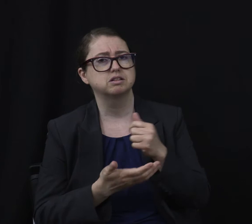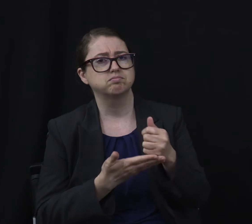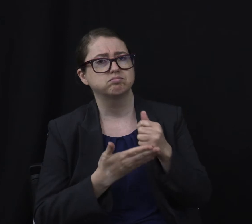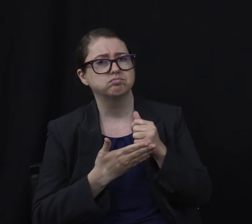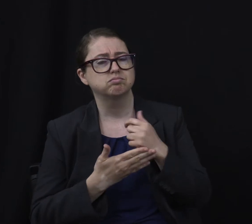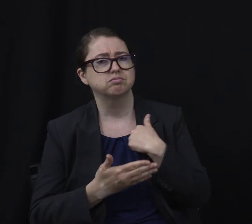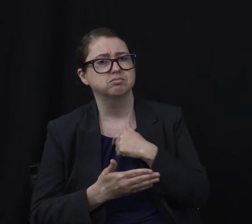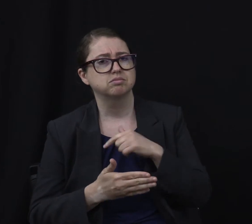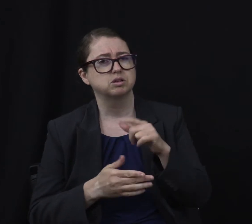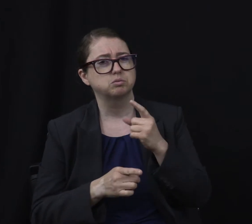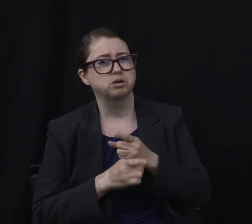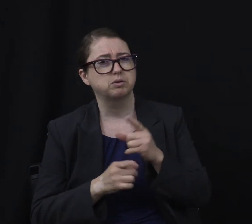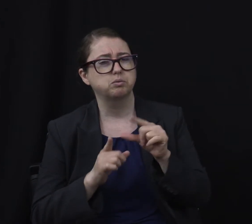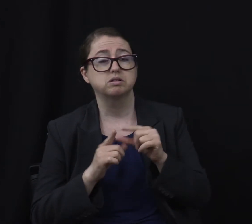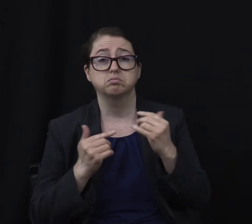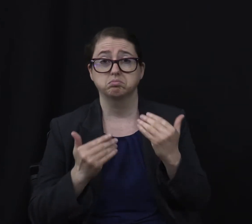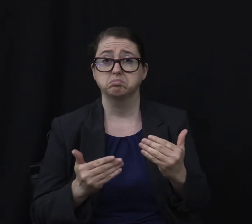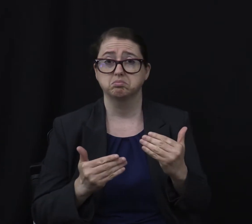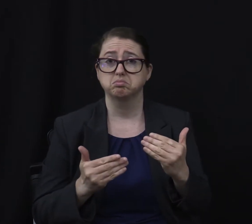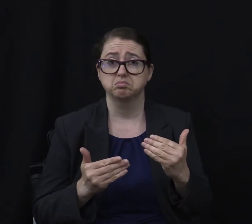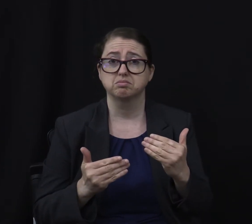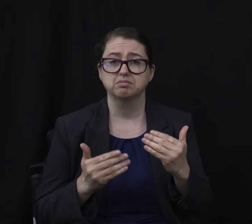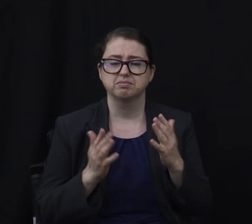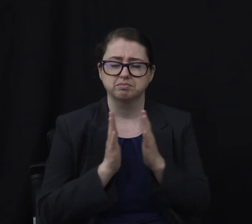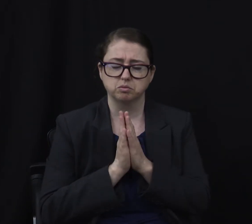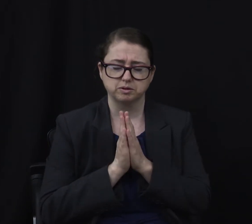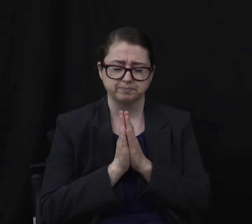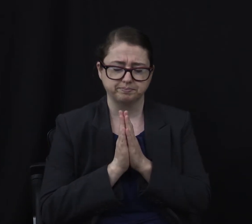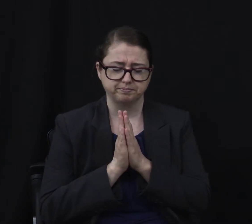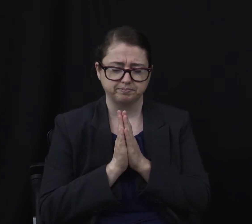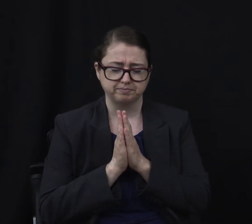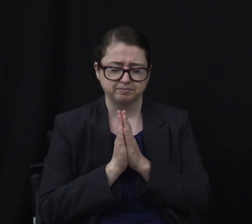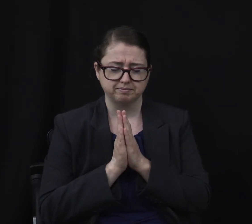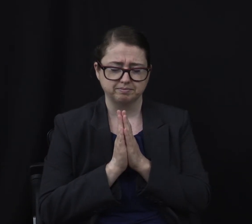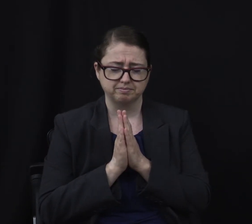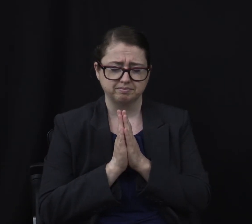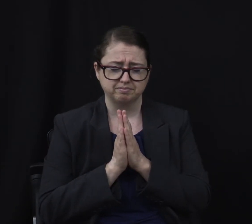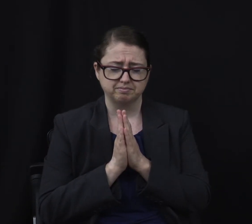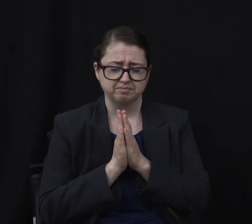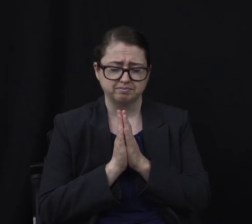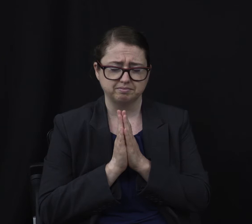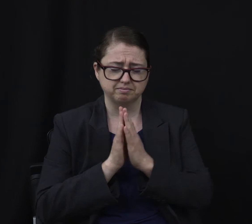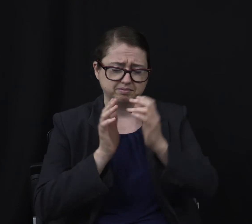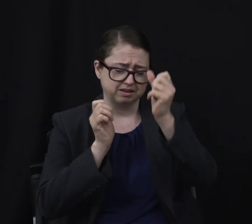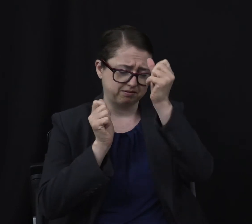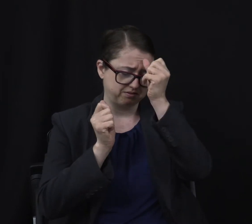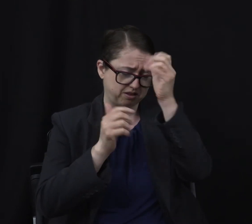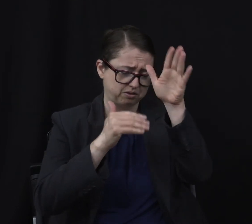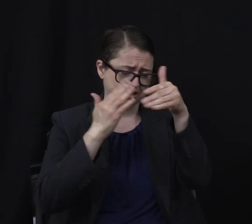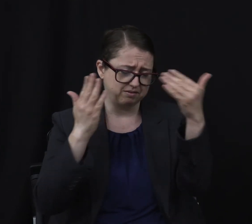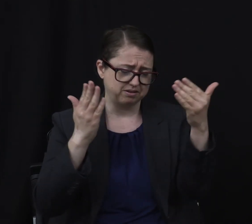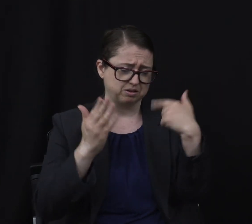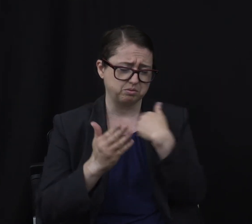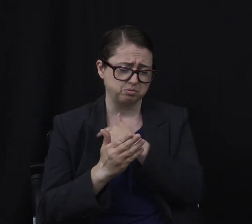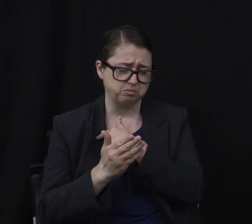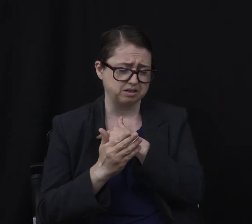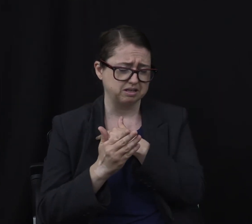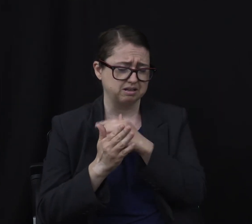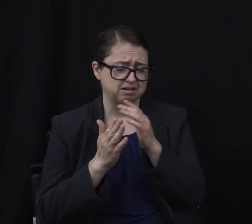Can you join me with that? Let's pray. Father in heaven, we pray humbly asking for your